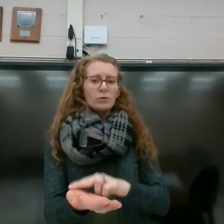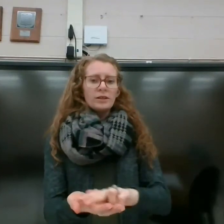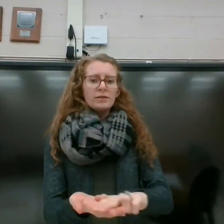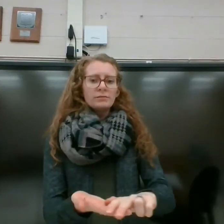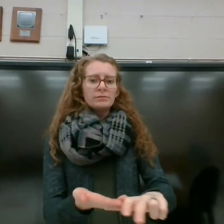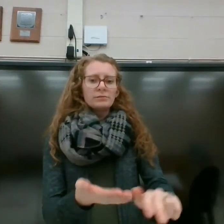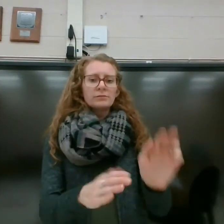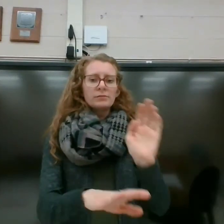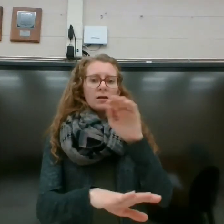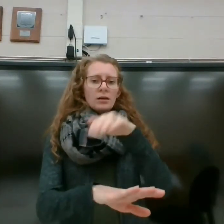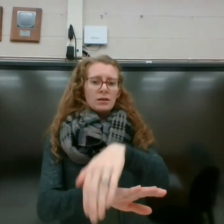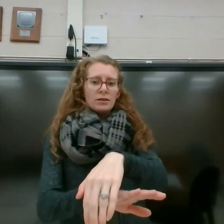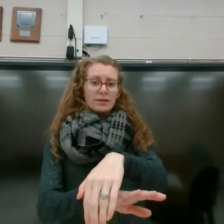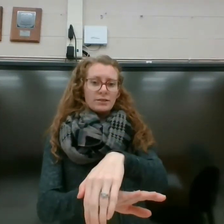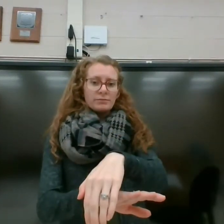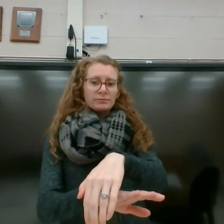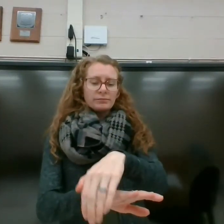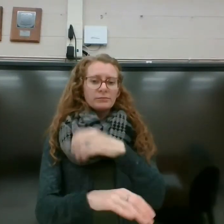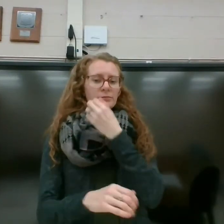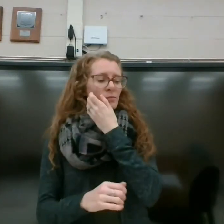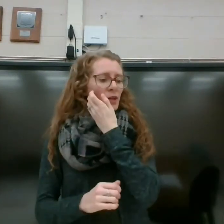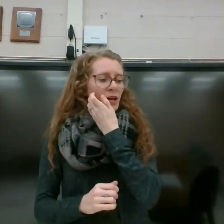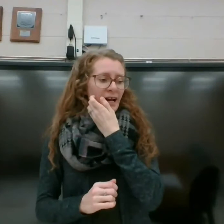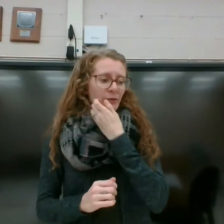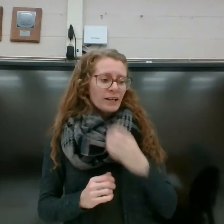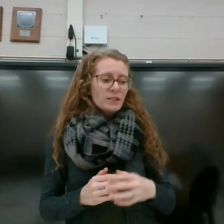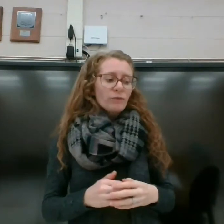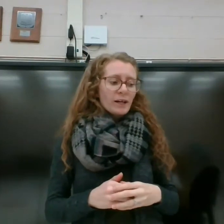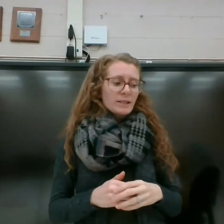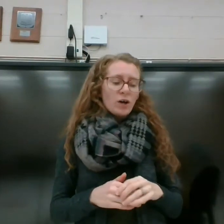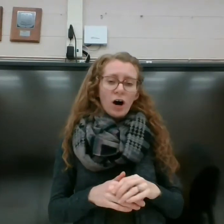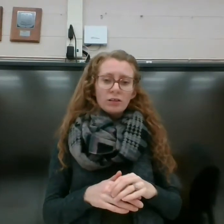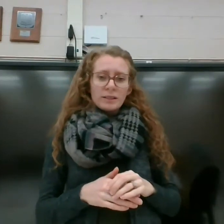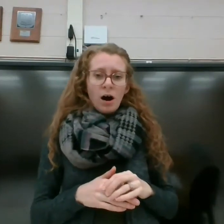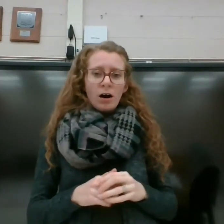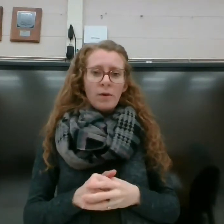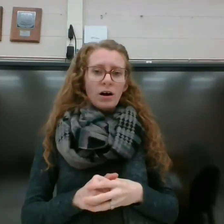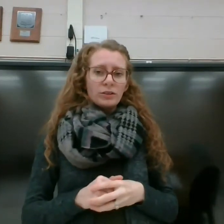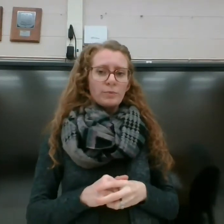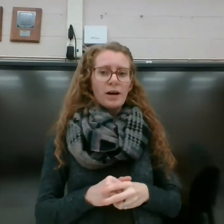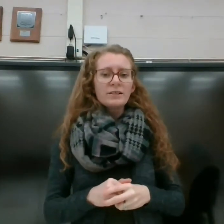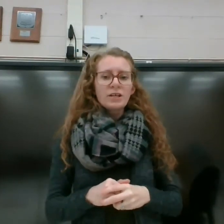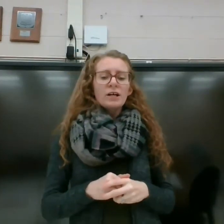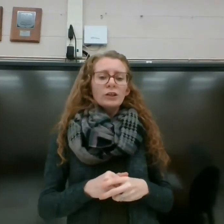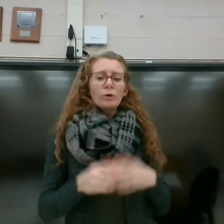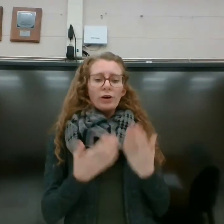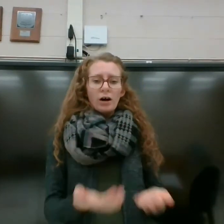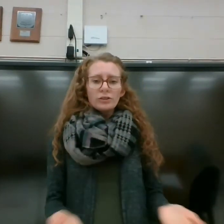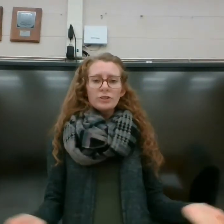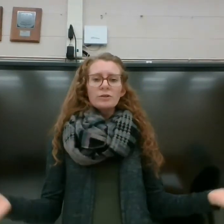holy night. Now, the next phrase is all is calm, all is bright. The word all, you're just going to